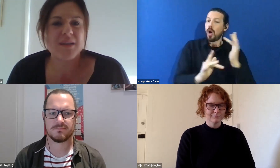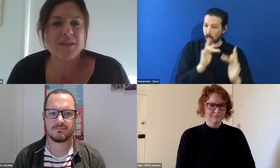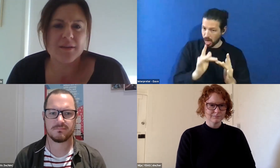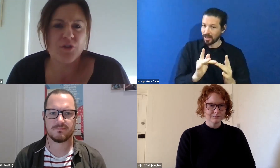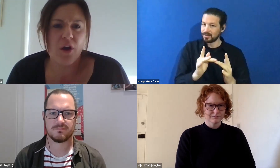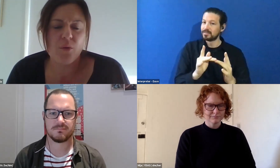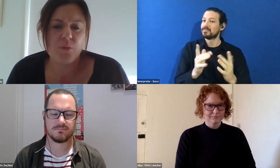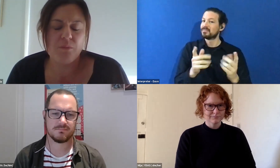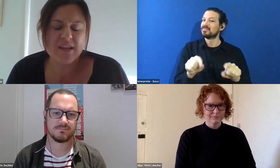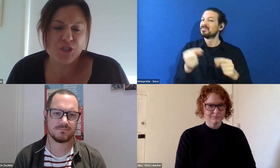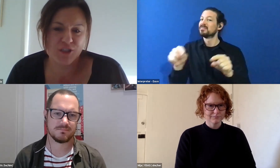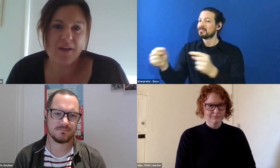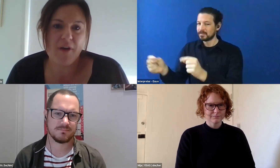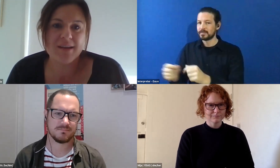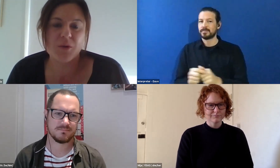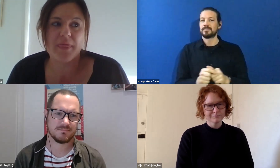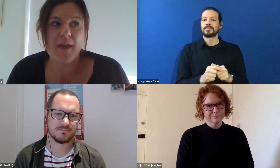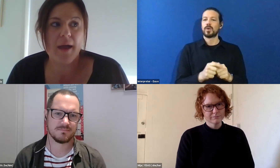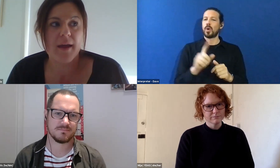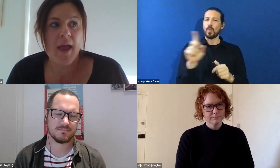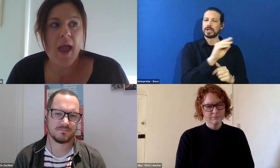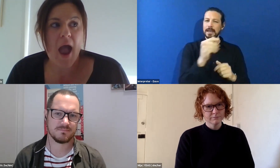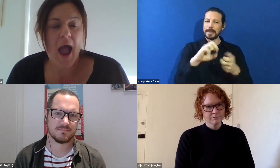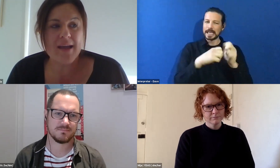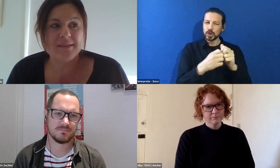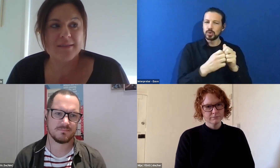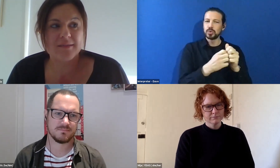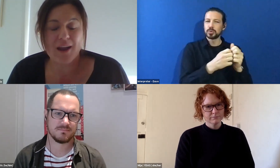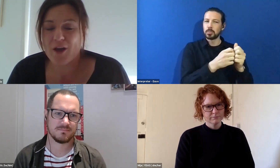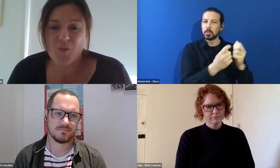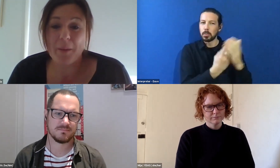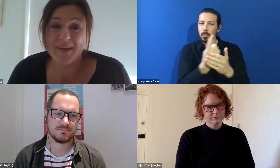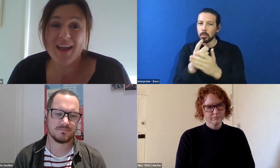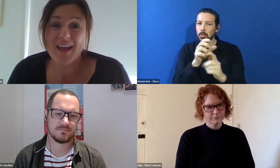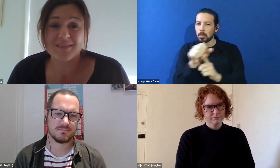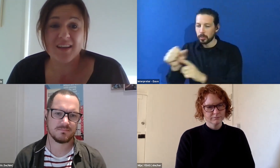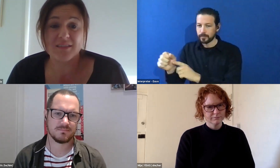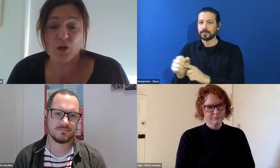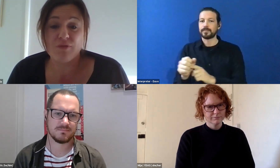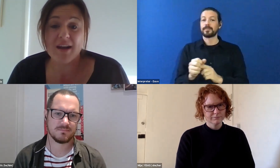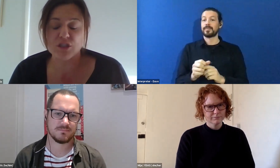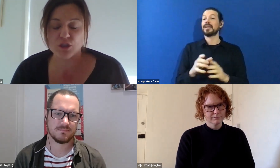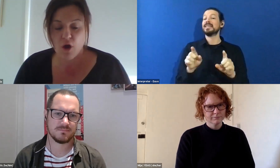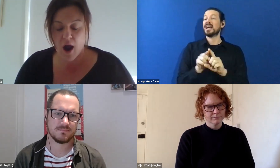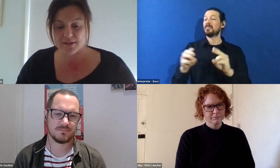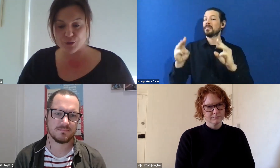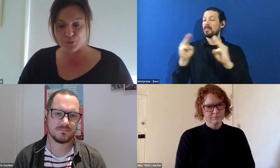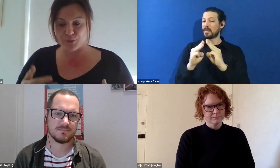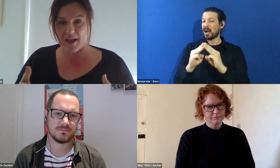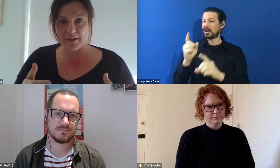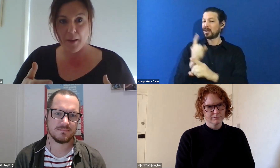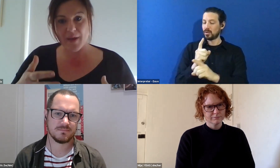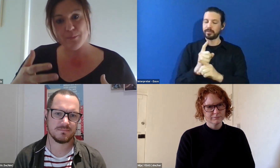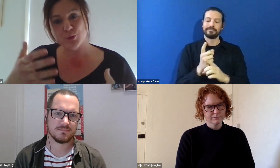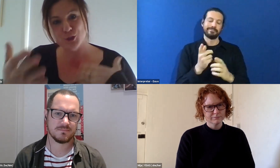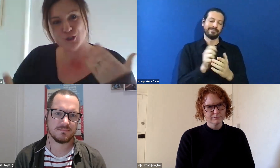are some of the, you know, issues they're finding with that. And a lot of what Mia has said is correct, just trying to